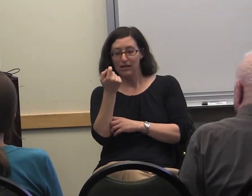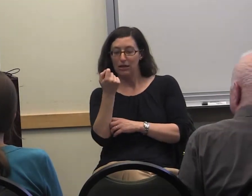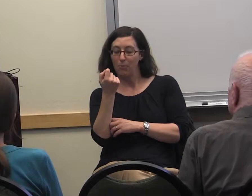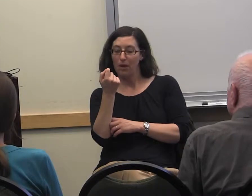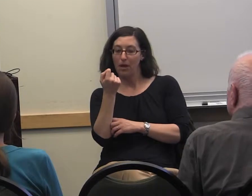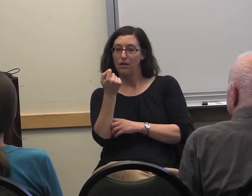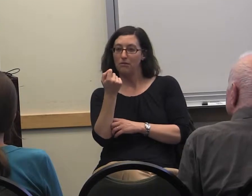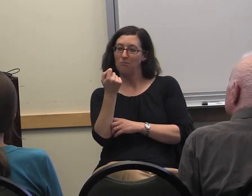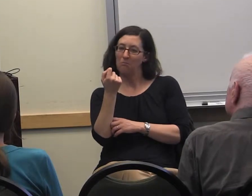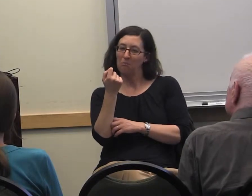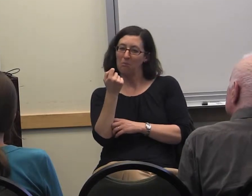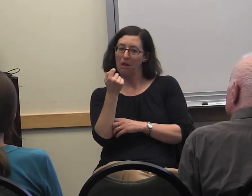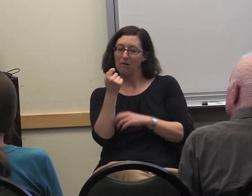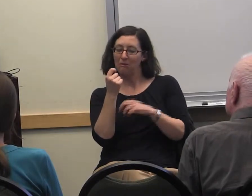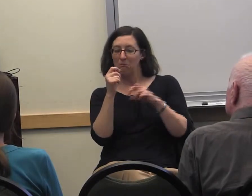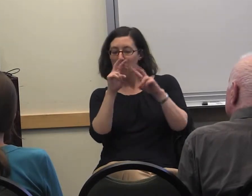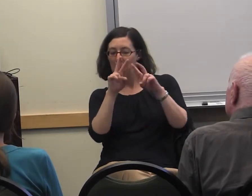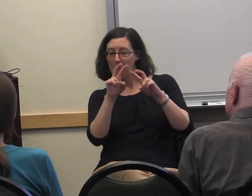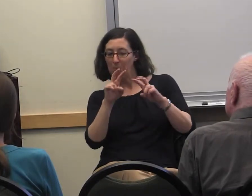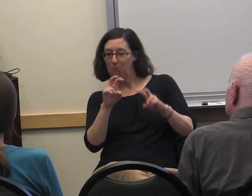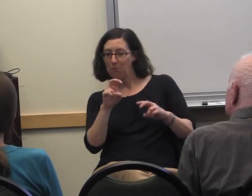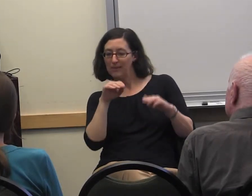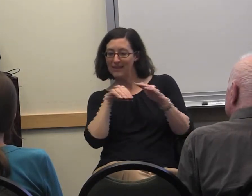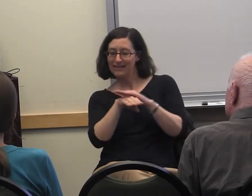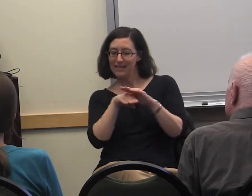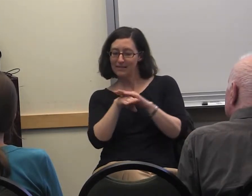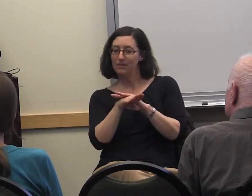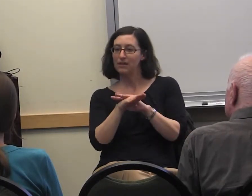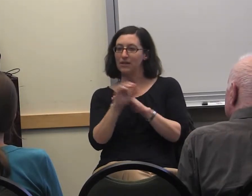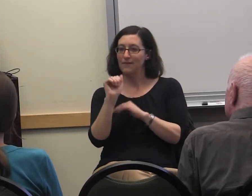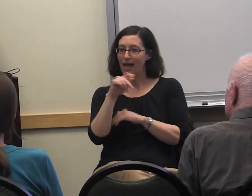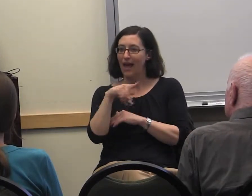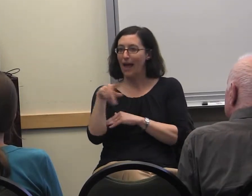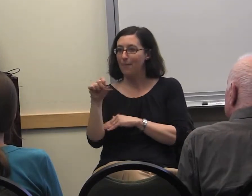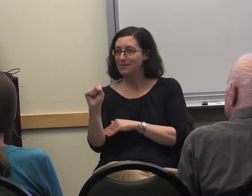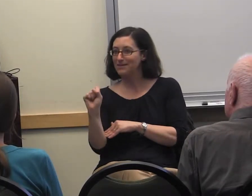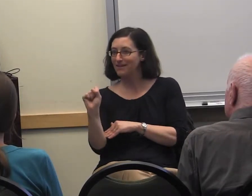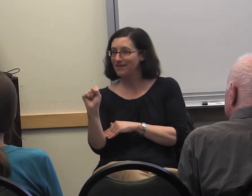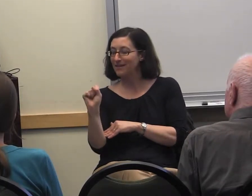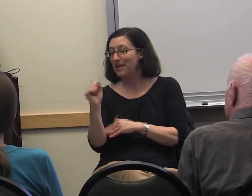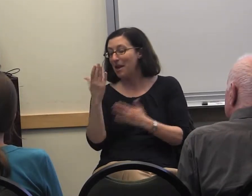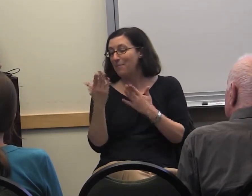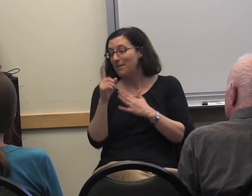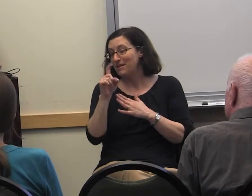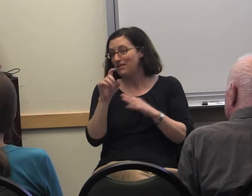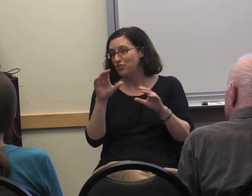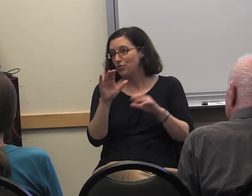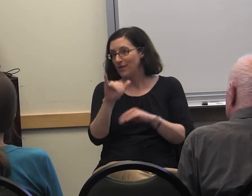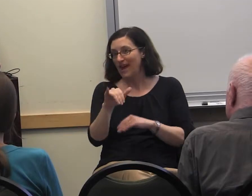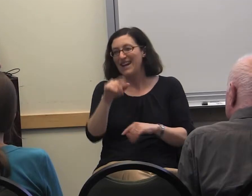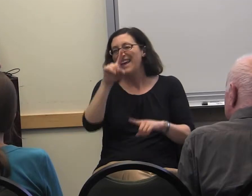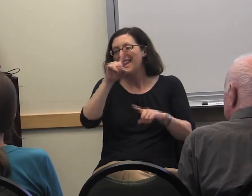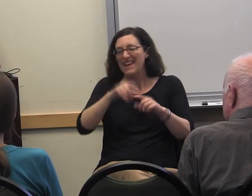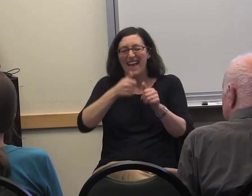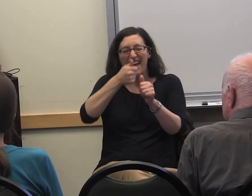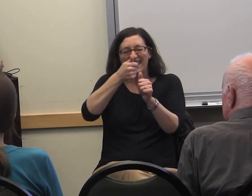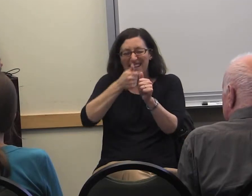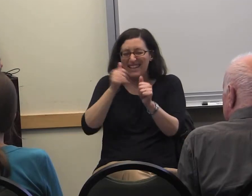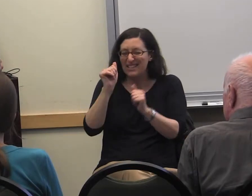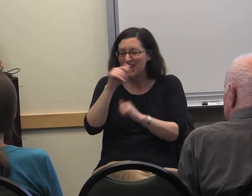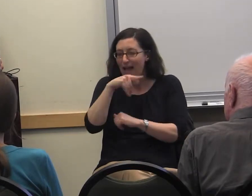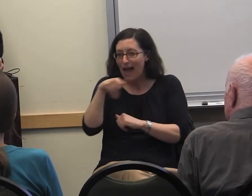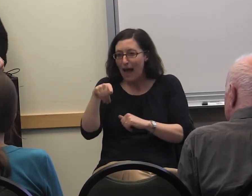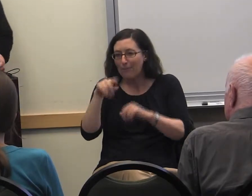auditing the accessibility of apps. And I think that there's probably an argument to be made that they can't audit each app to that degree,